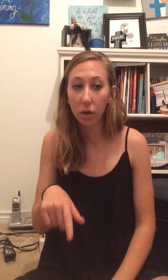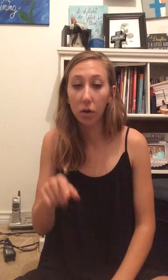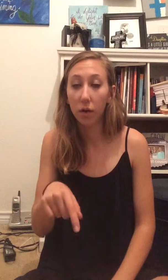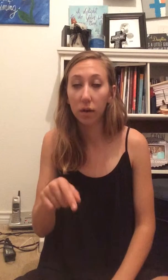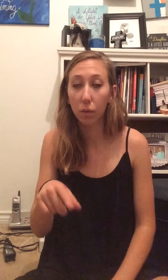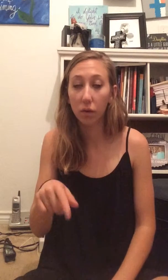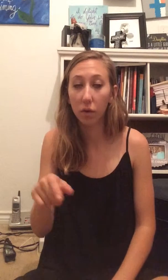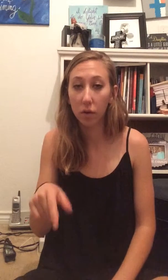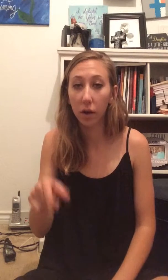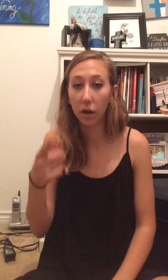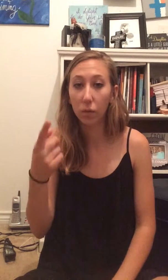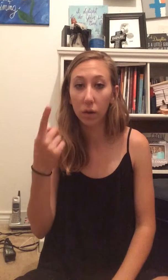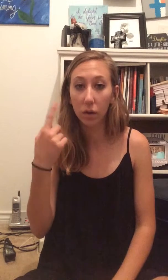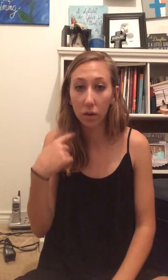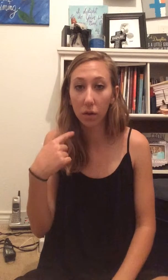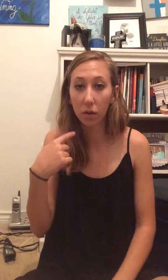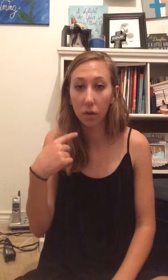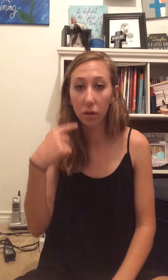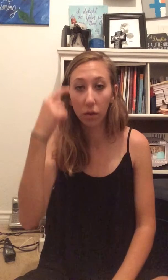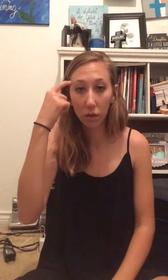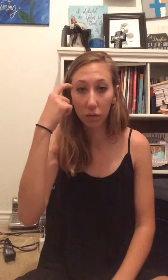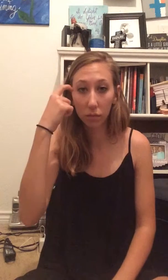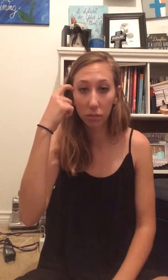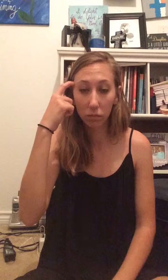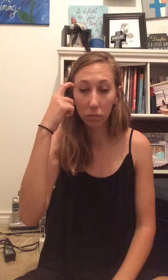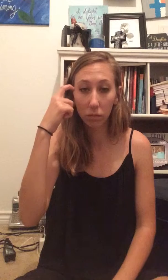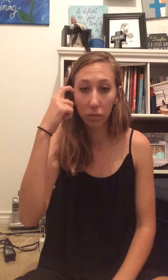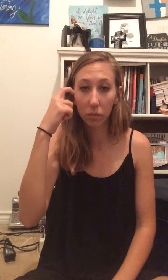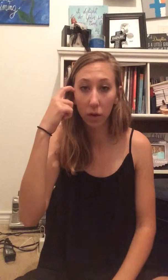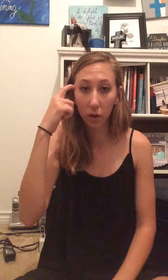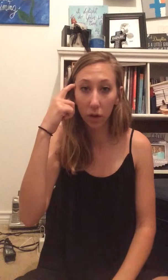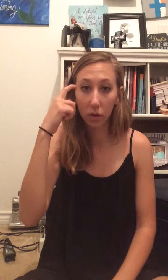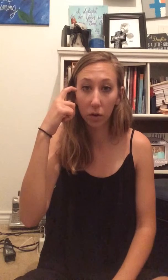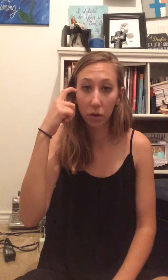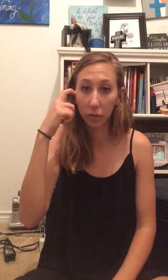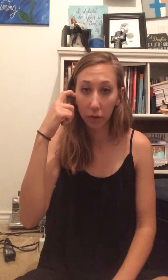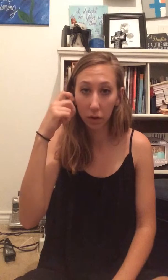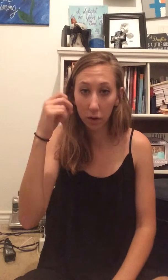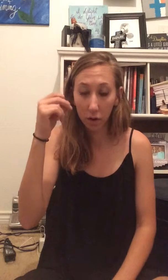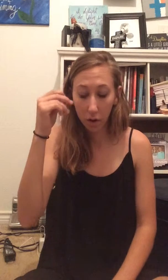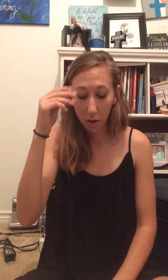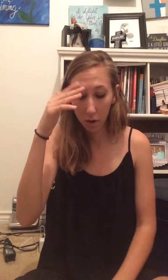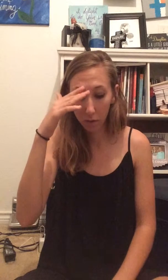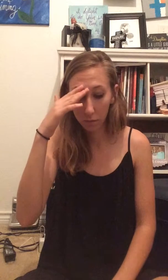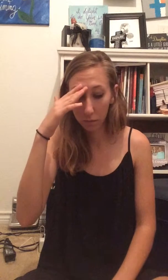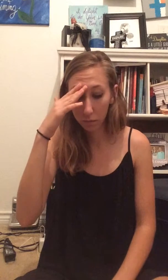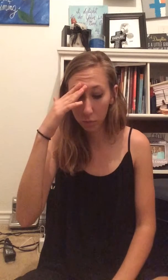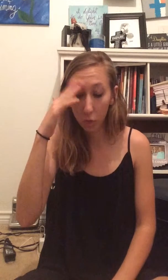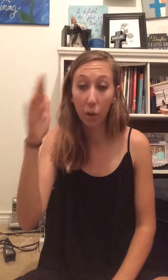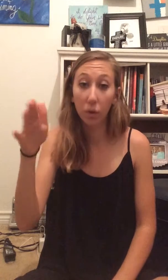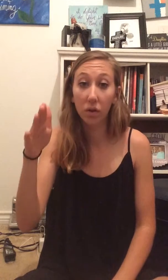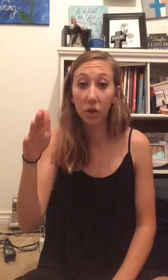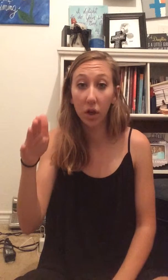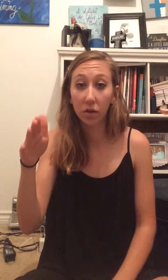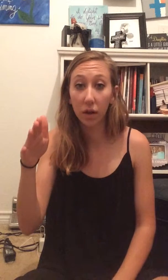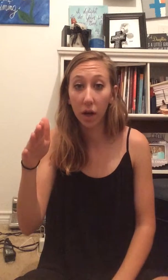to not say the words that you're signing when the lyrics are different. Um, so I wouldn't suggest that